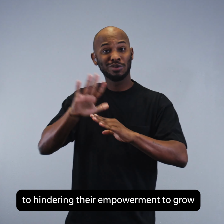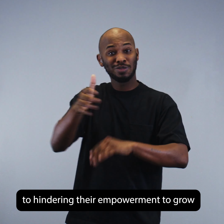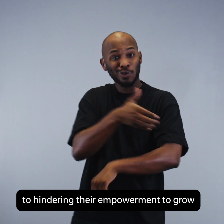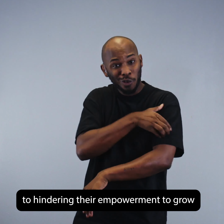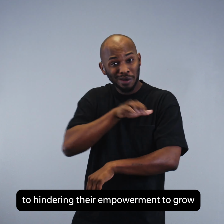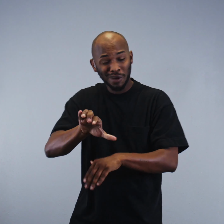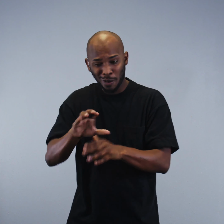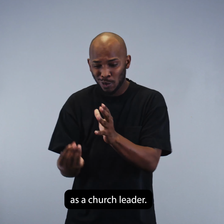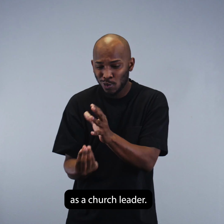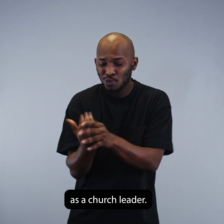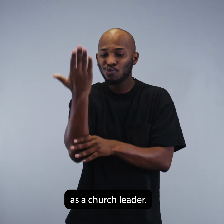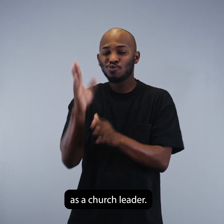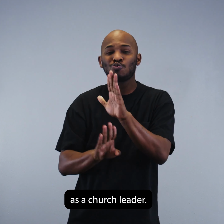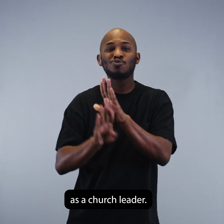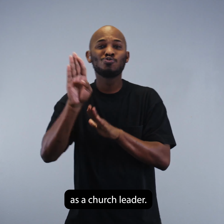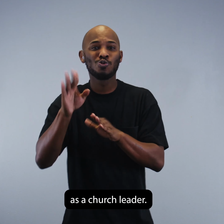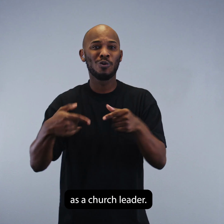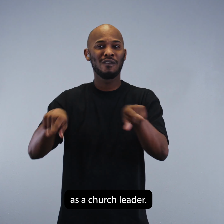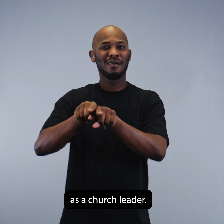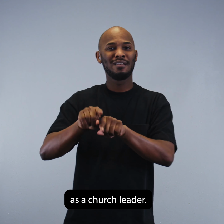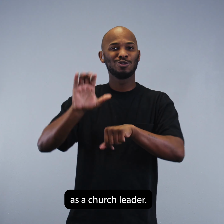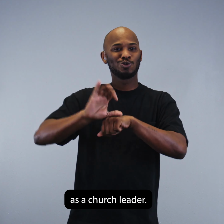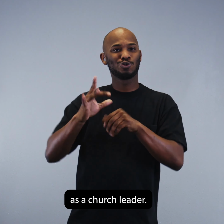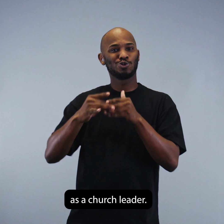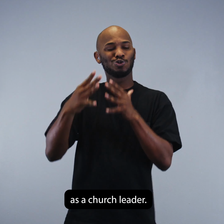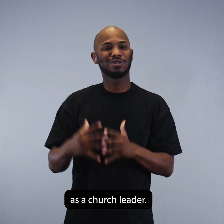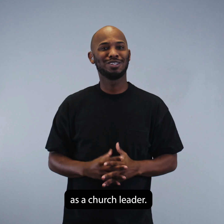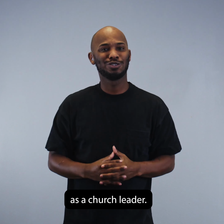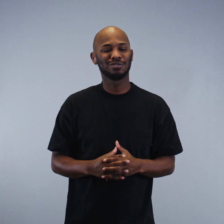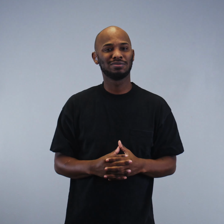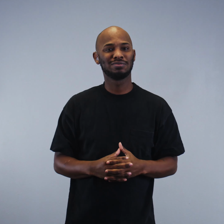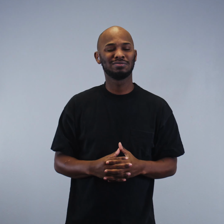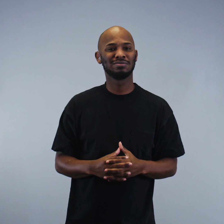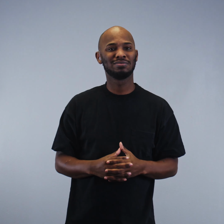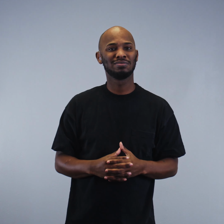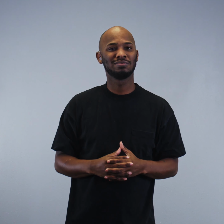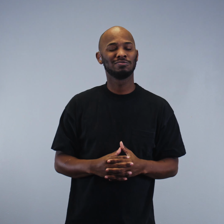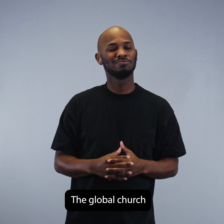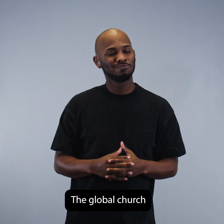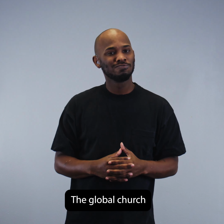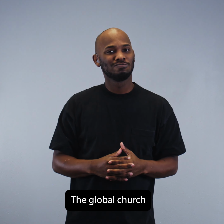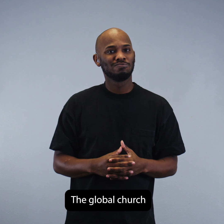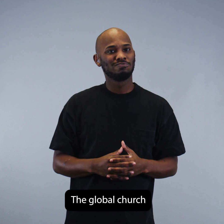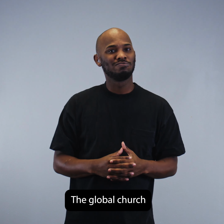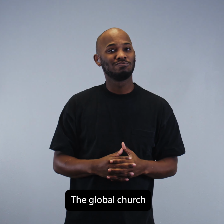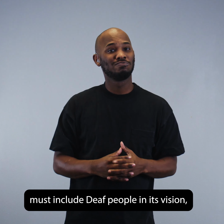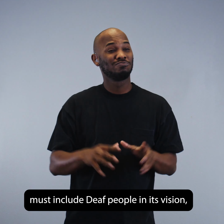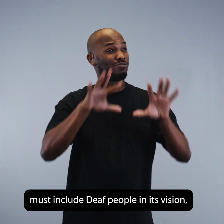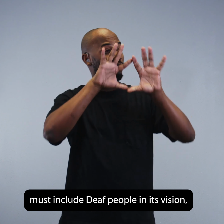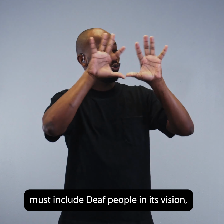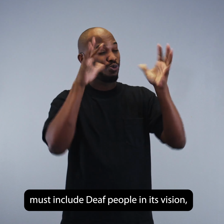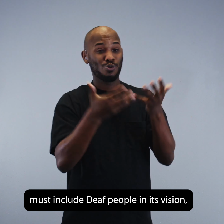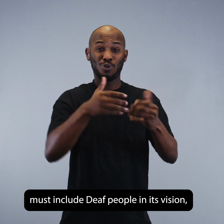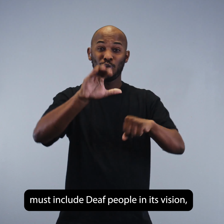grow as church leaders. The global church must include